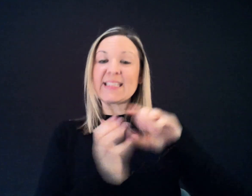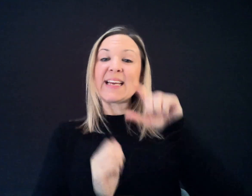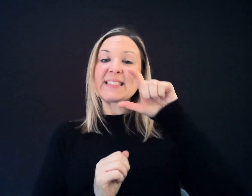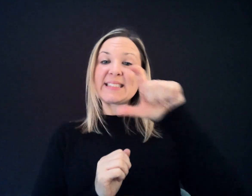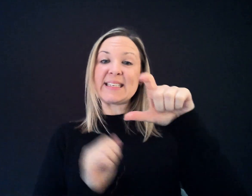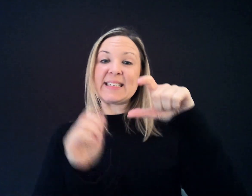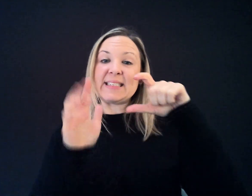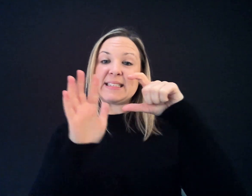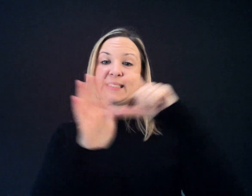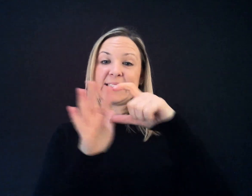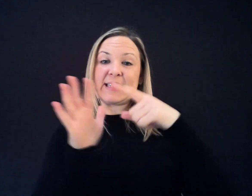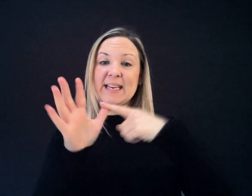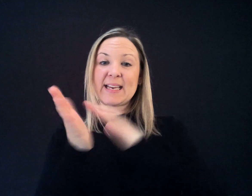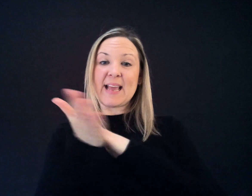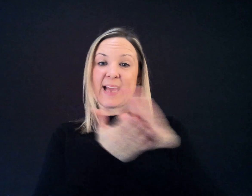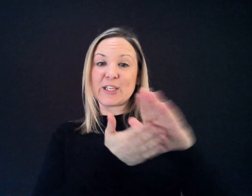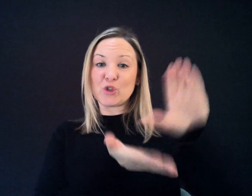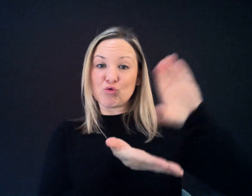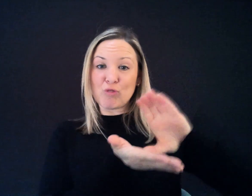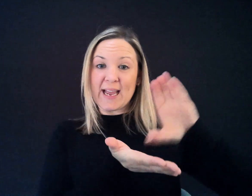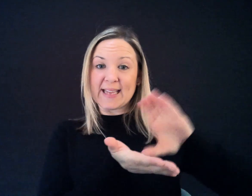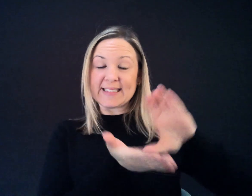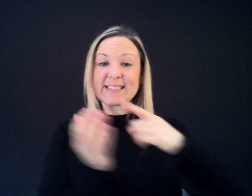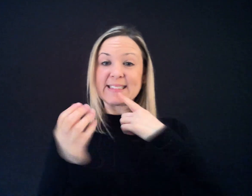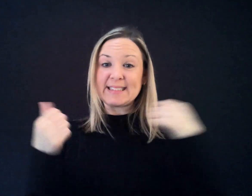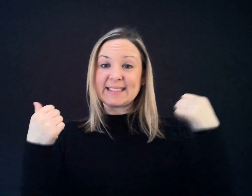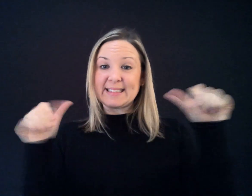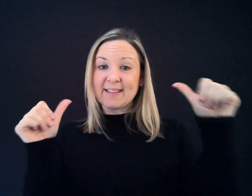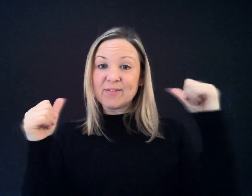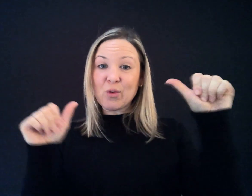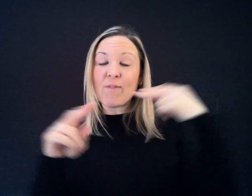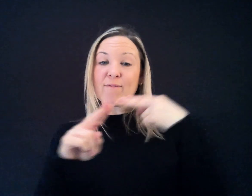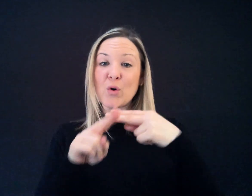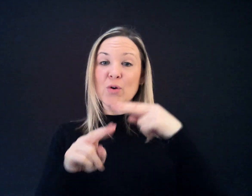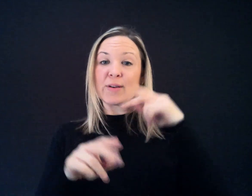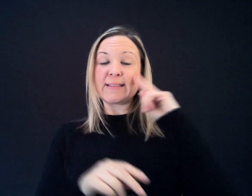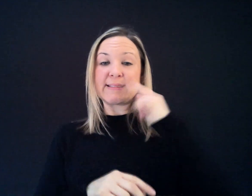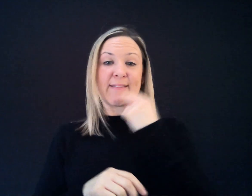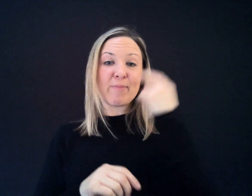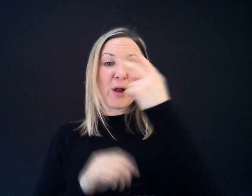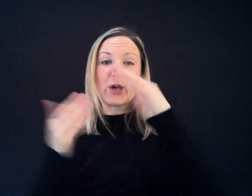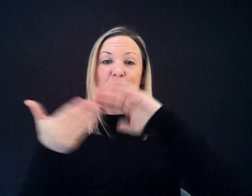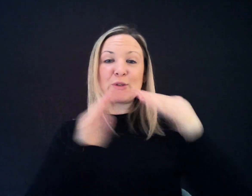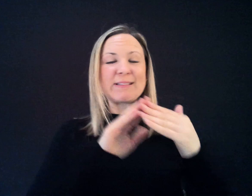grant that was successful for the DB community, but this was incorrect.